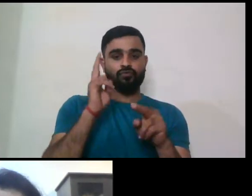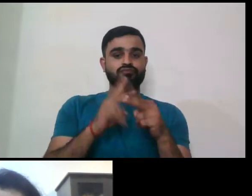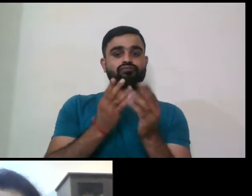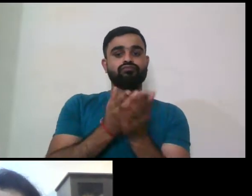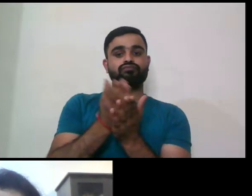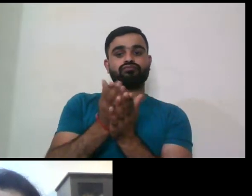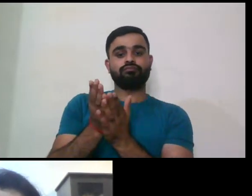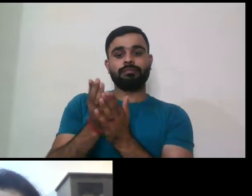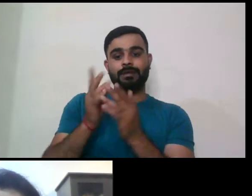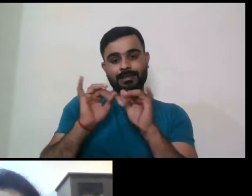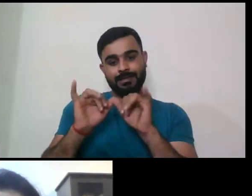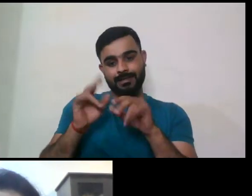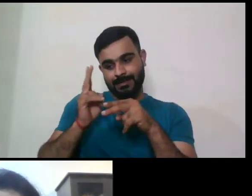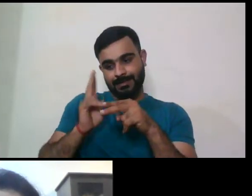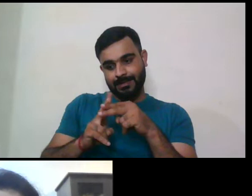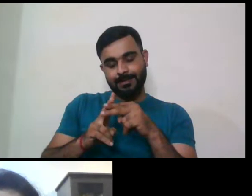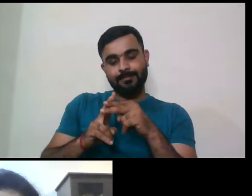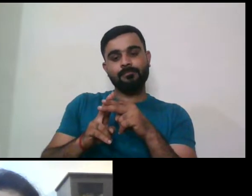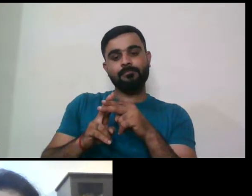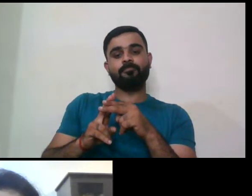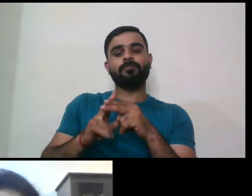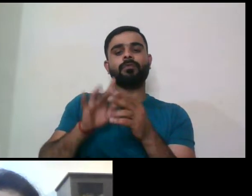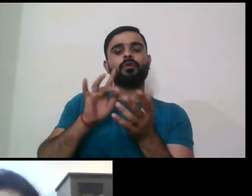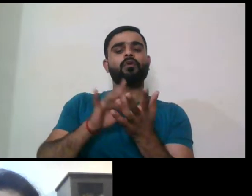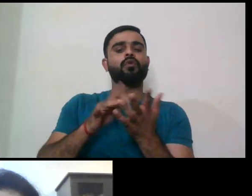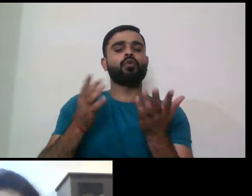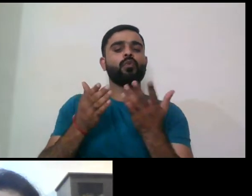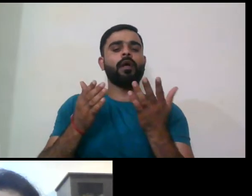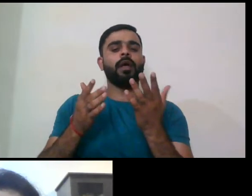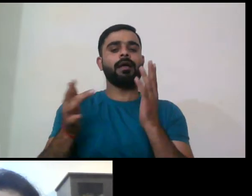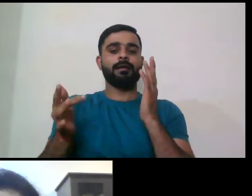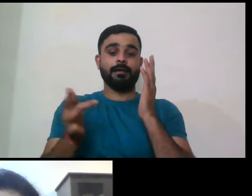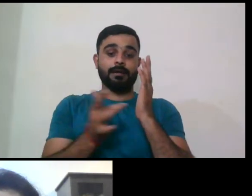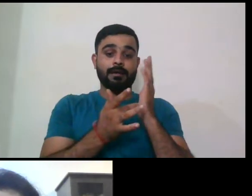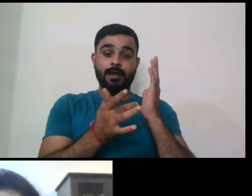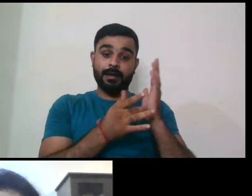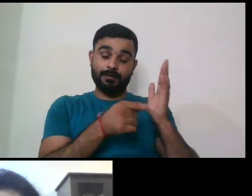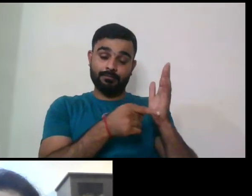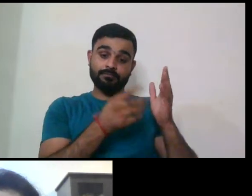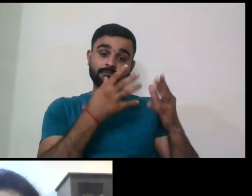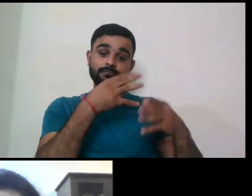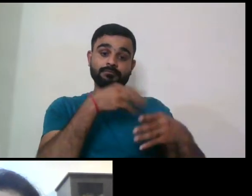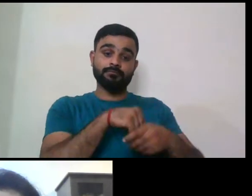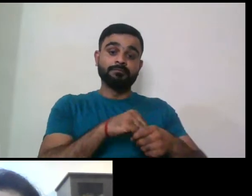every stage where there is a tech involvement, to